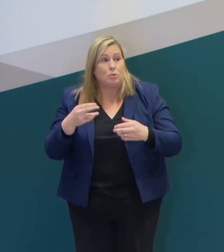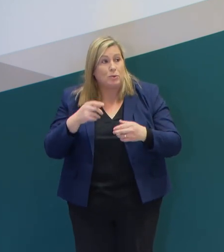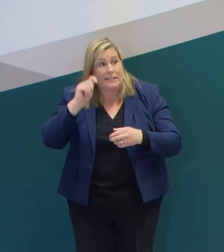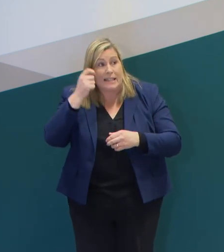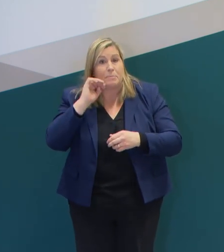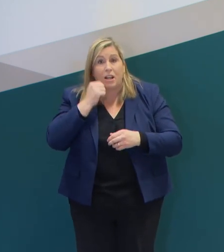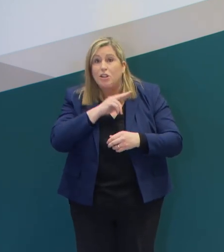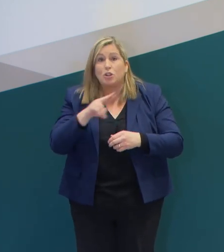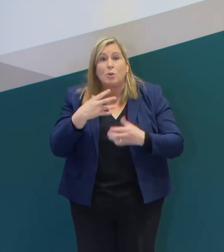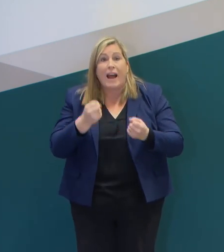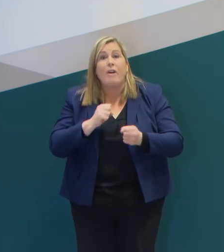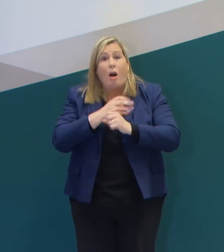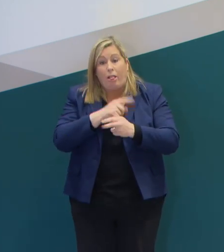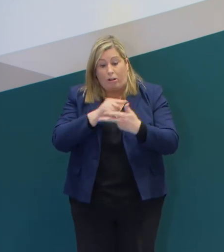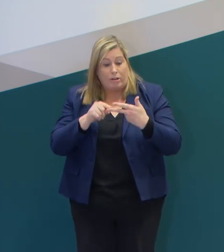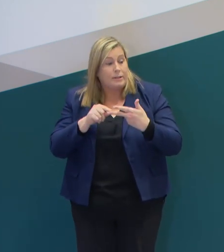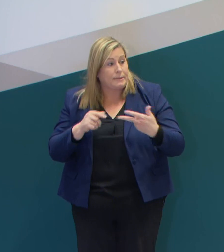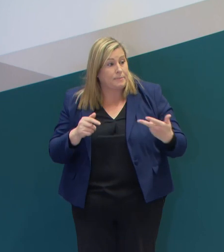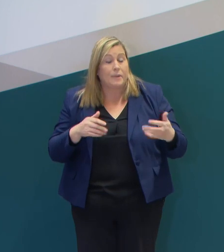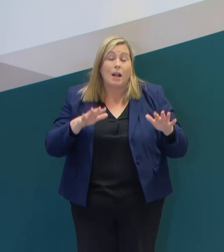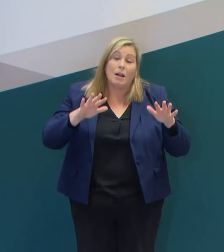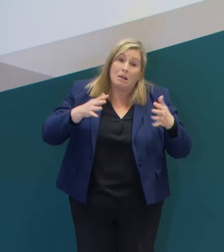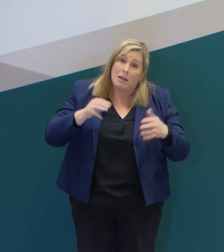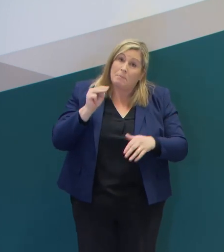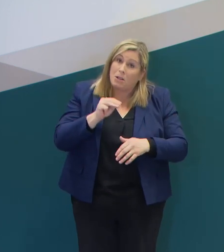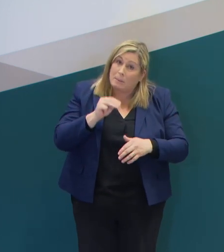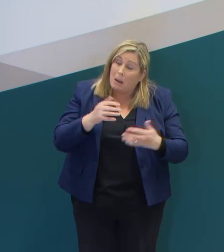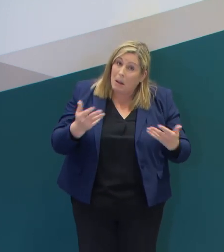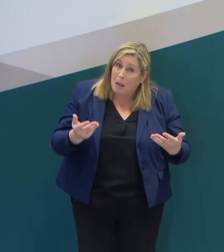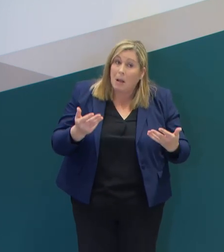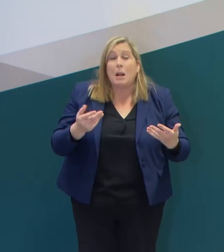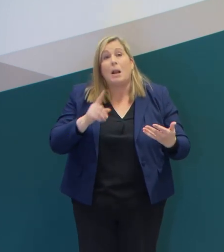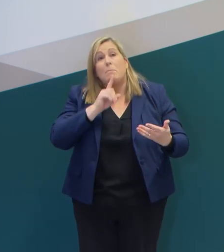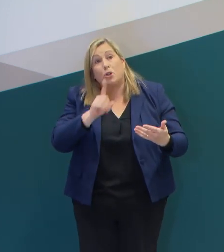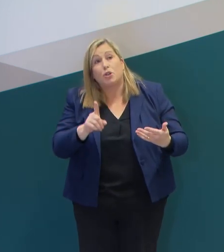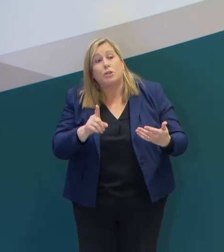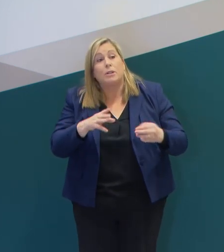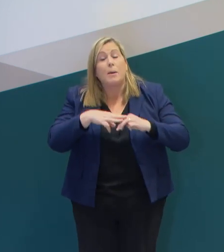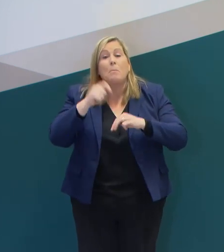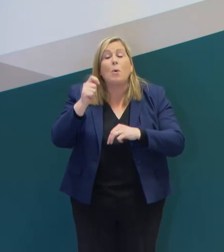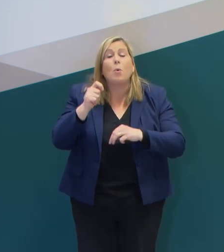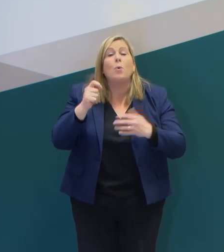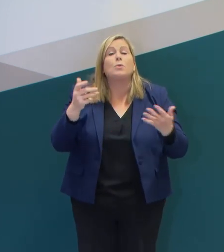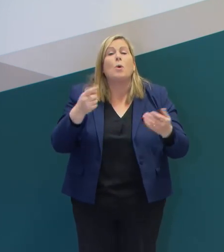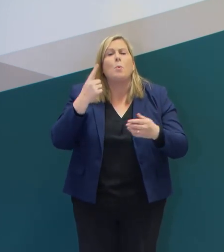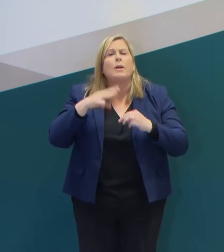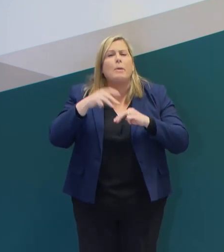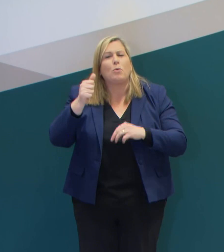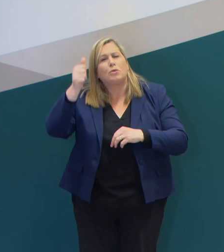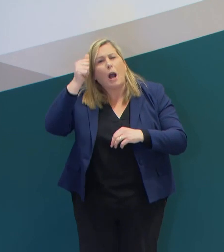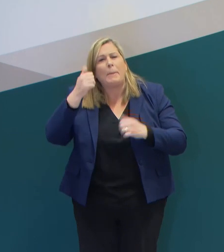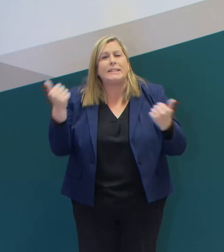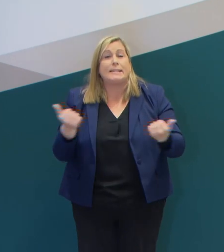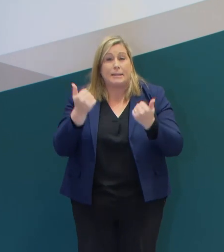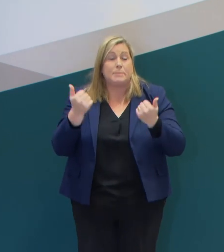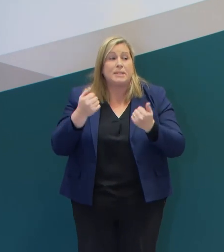So it is possible, but the vast majority, one of the most common symptoms